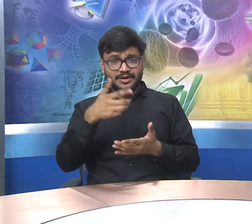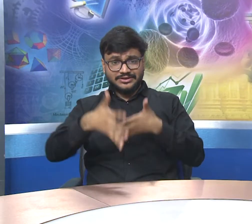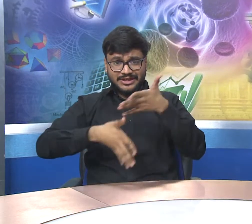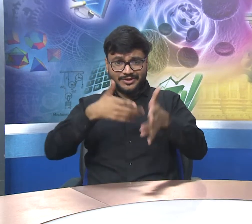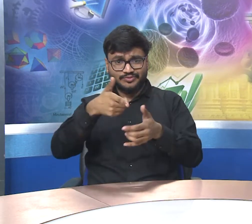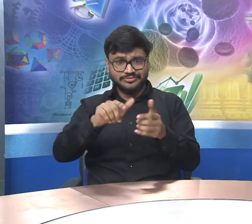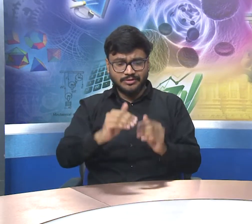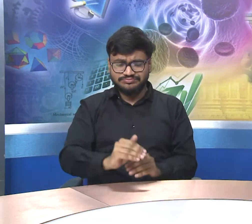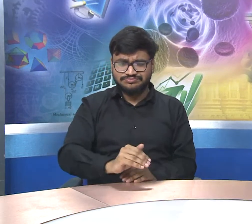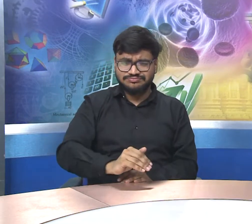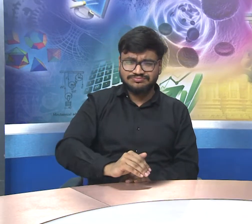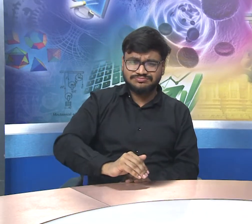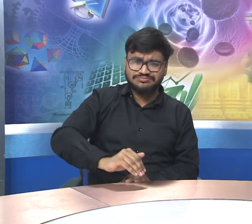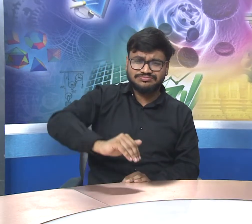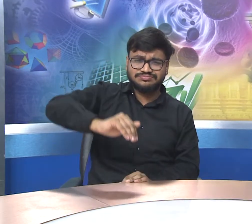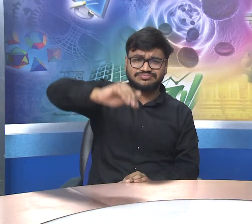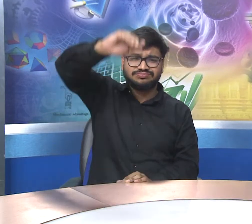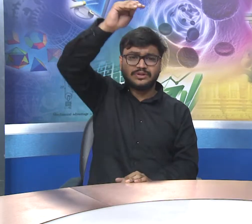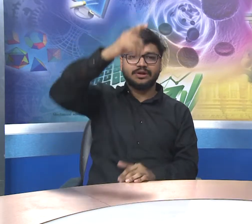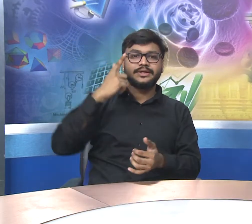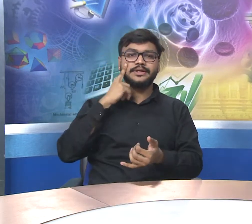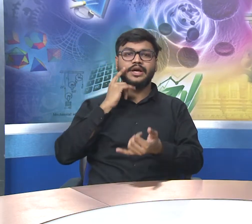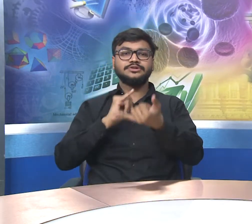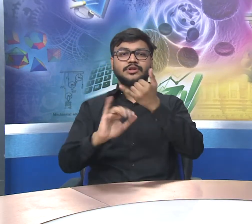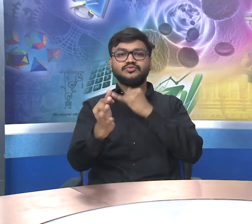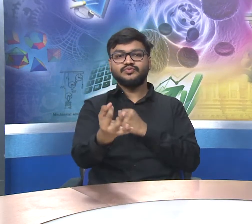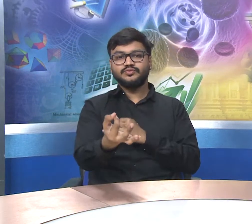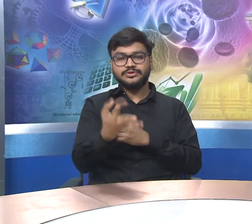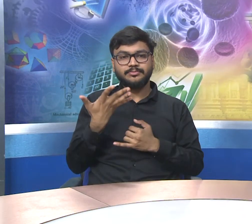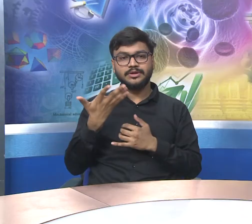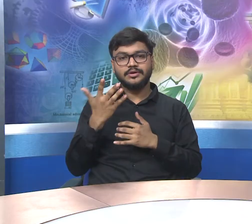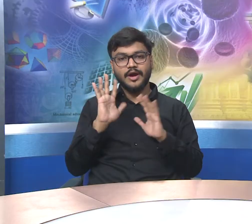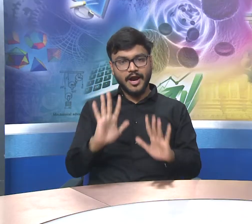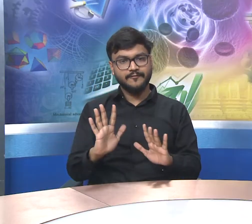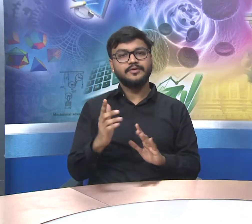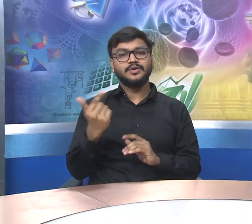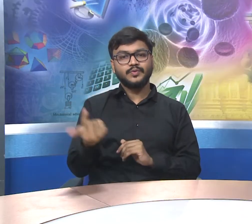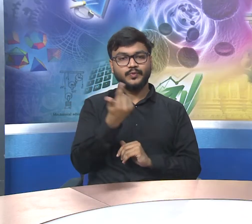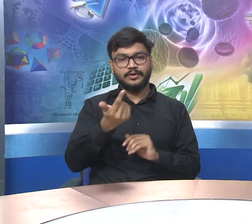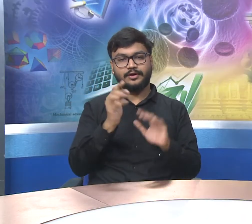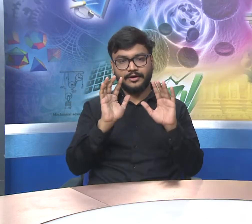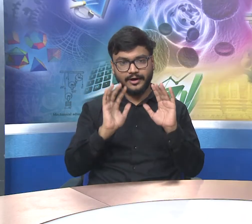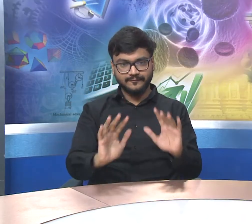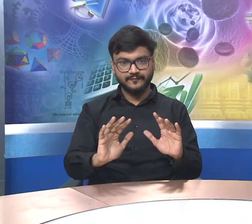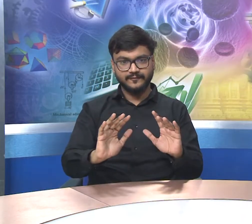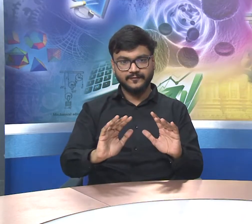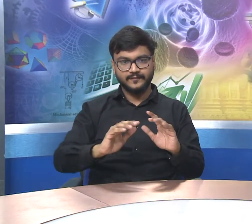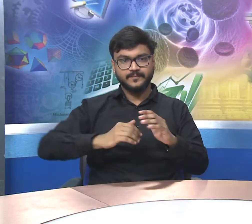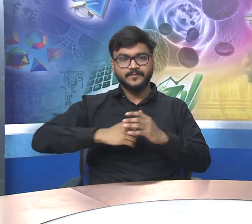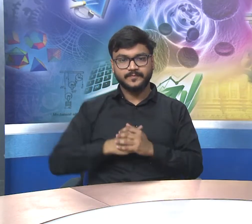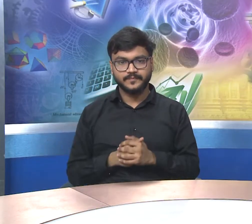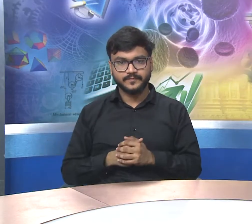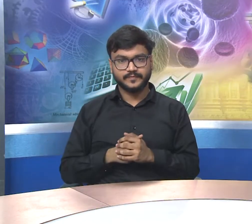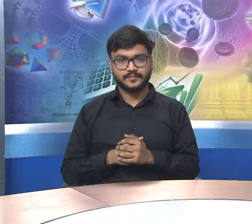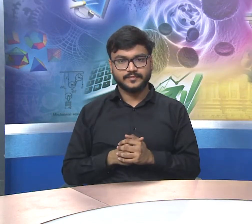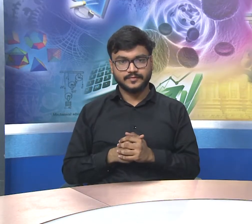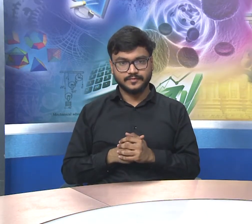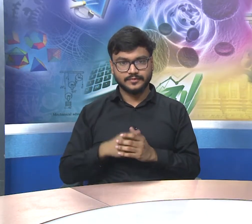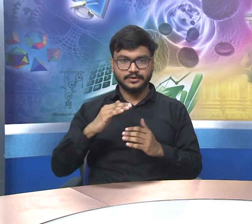deaf. The deaf child is exposed to sign language input from a very young age and become a